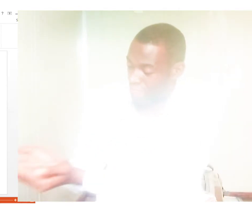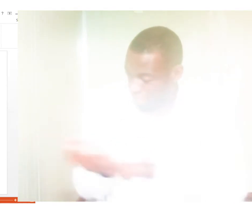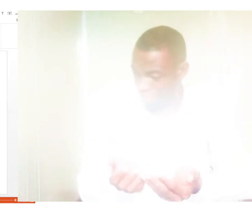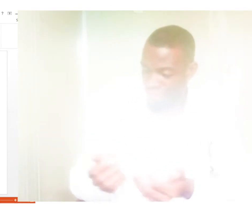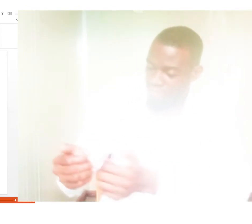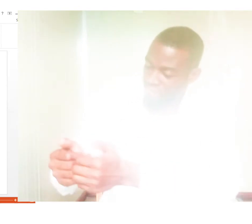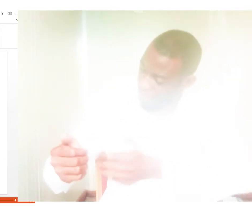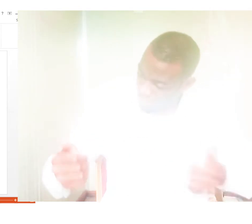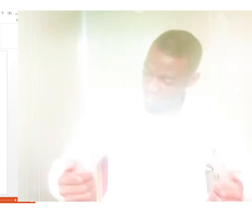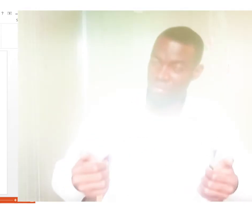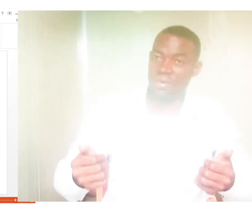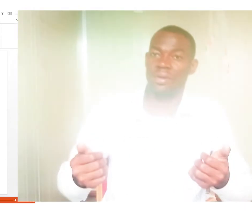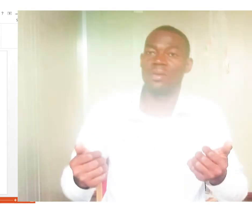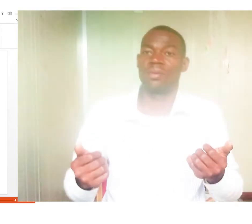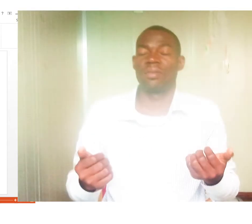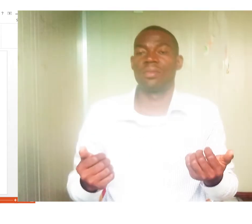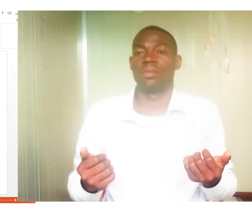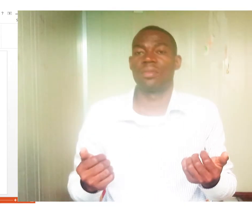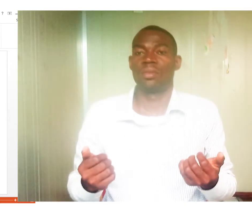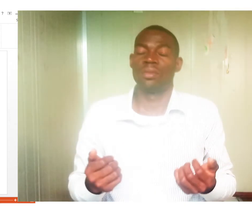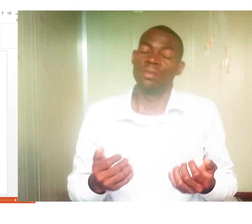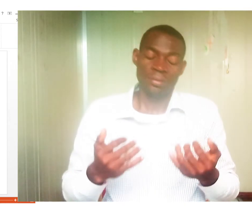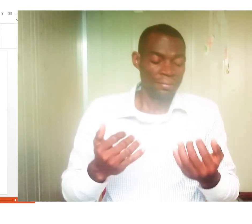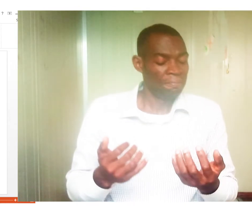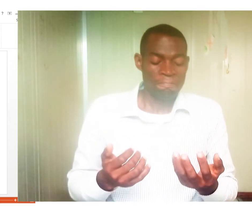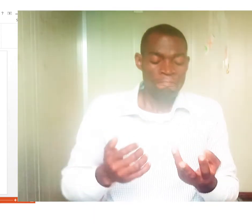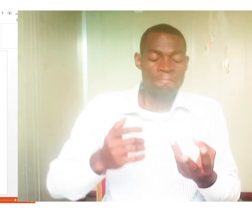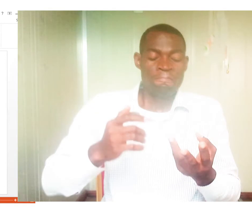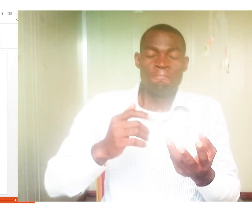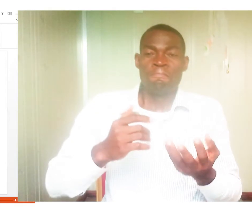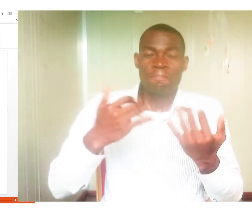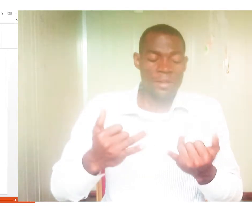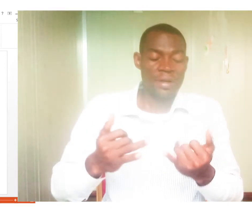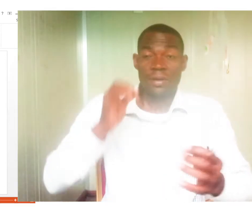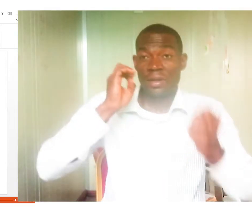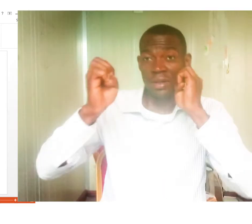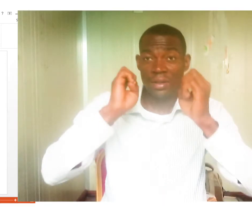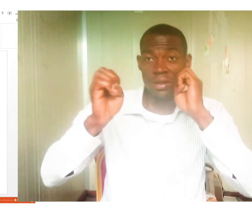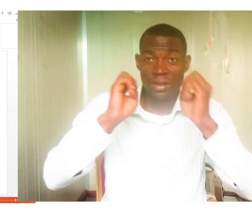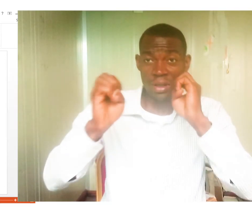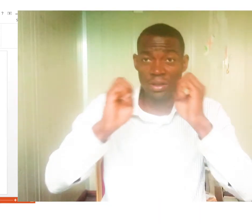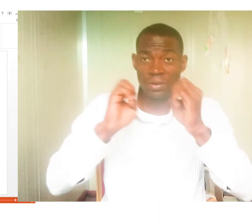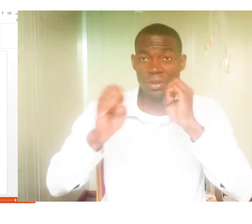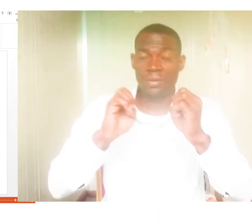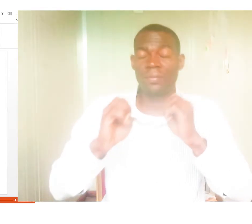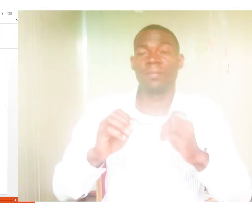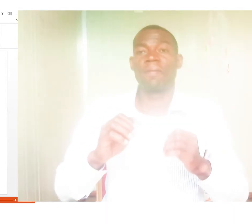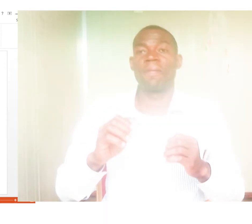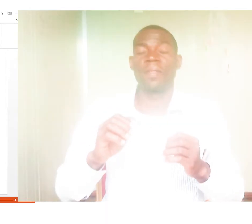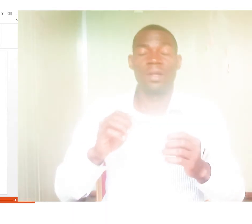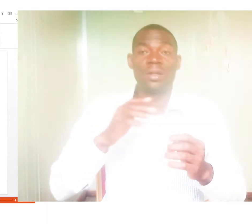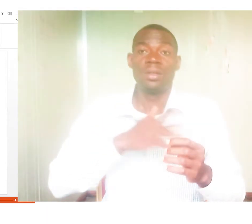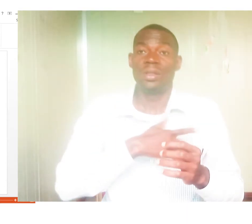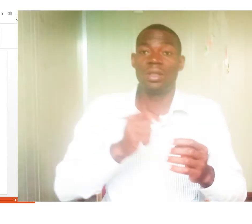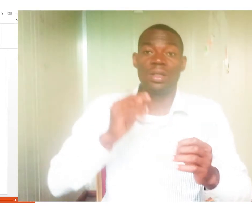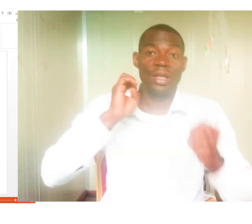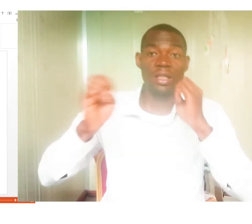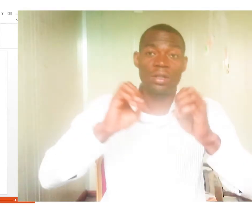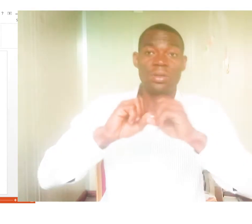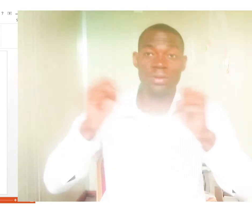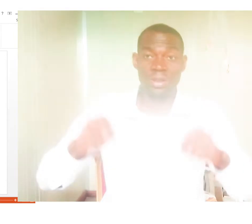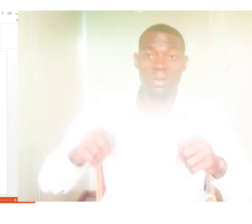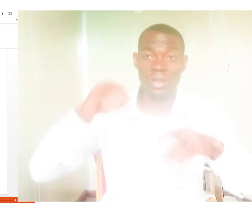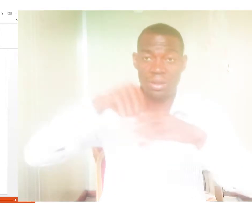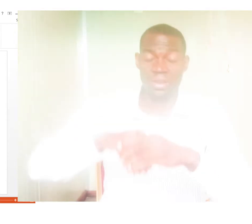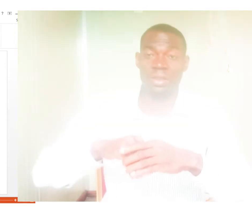the education system in Malawi does not accommodate the learning needs of deaf people. There is